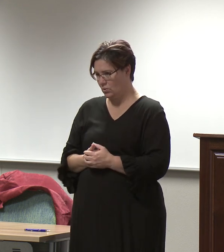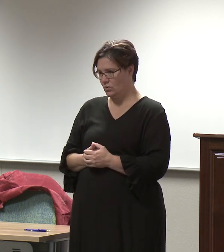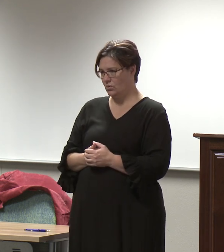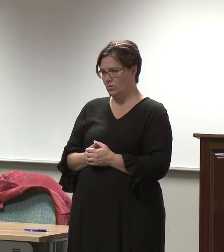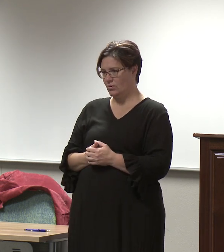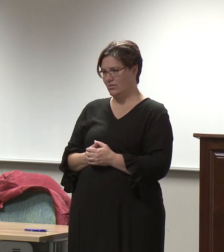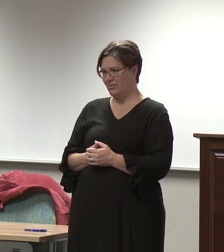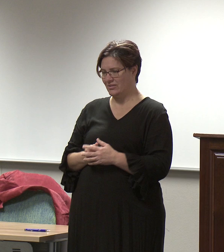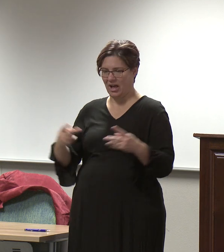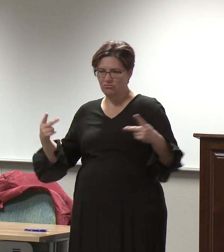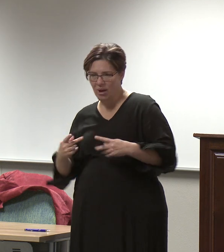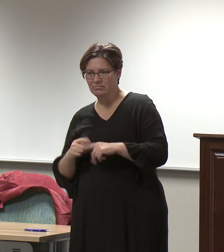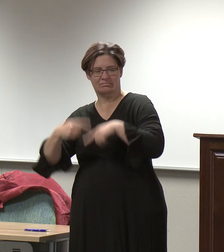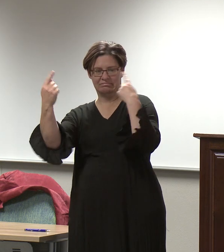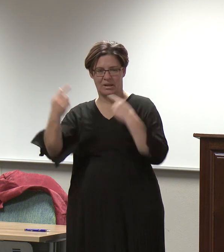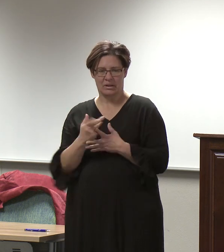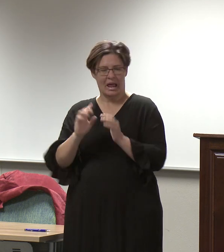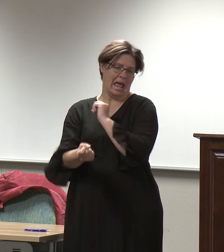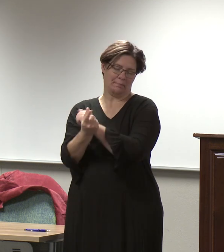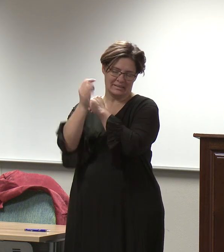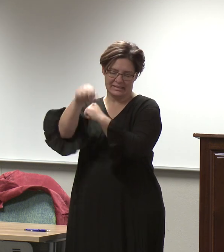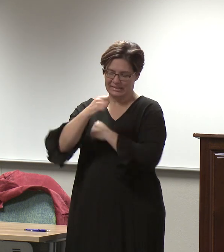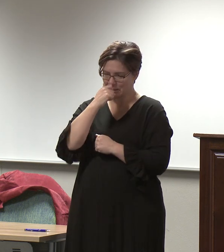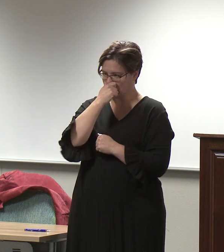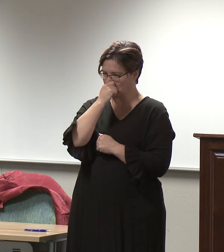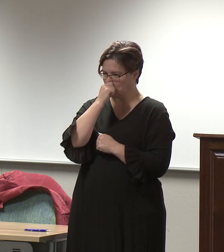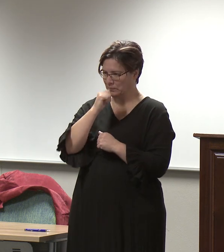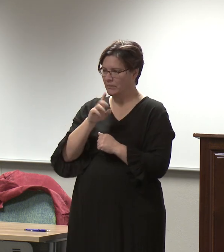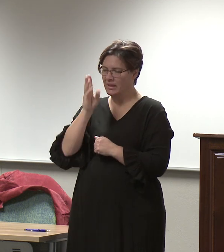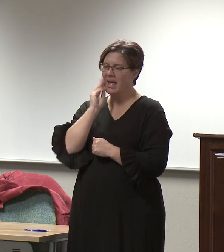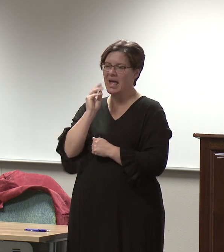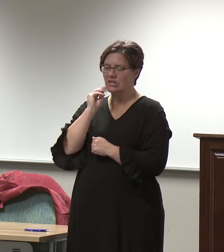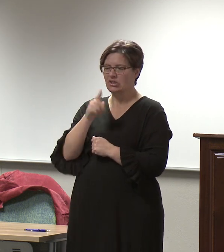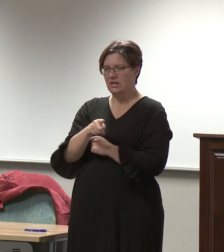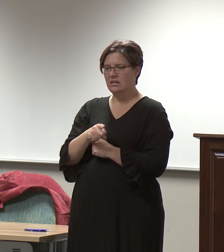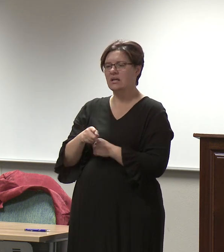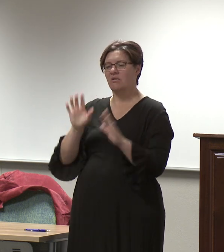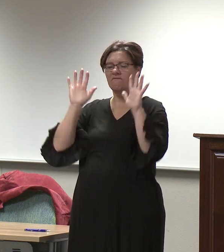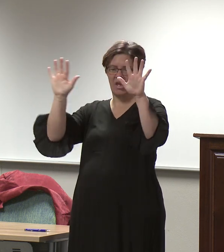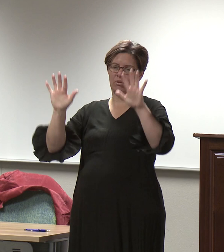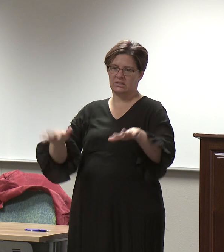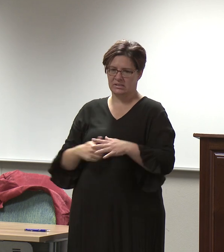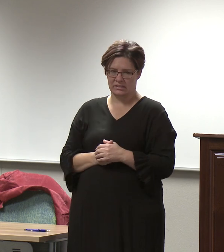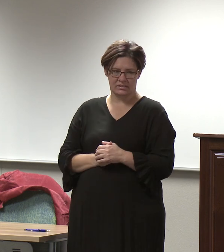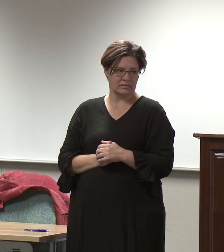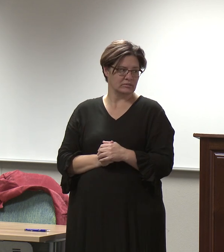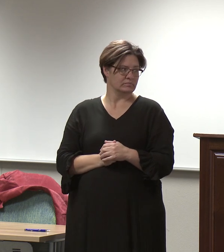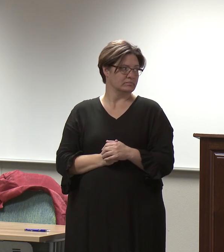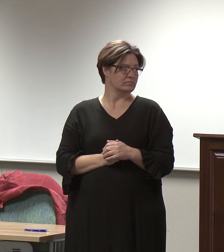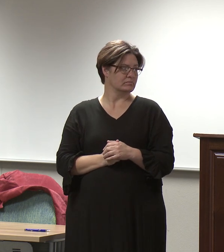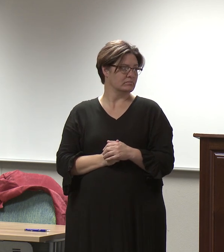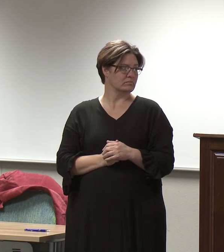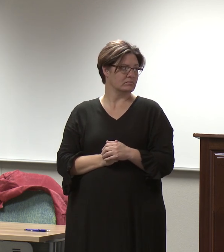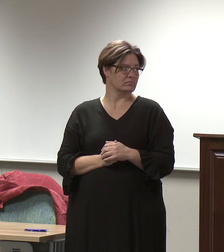this pro-Trump and so on, but this happens. But at this age, it was absolutely fabulous. And